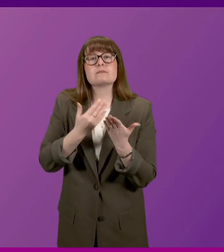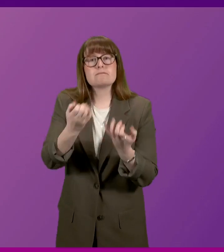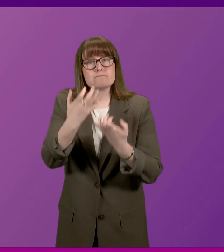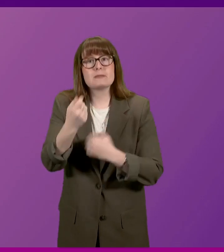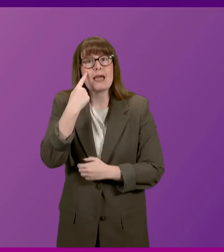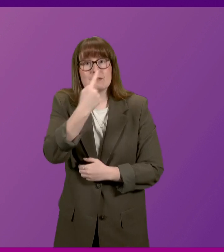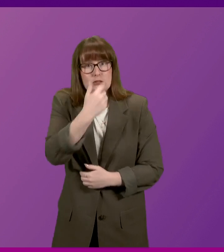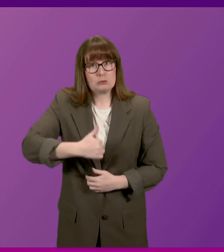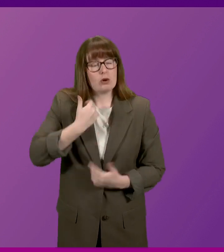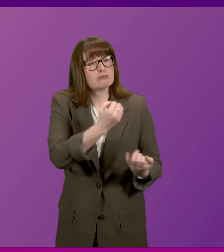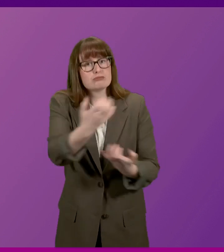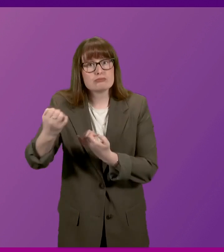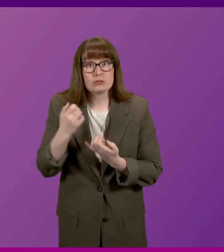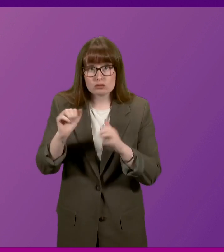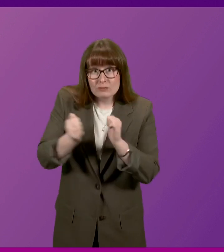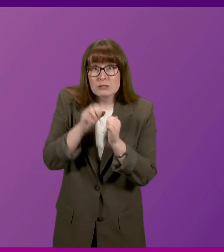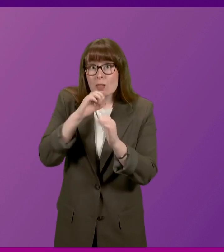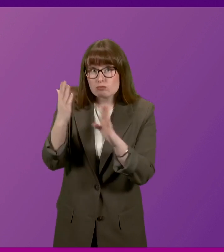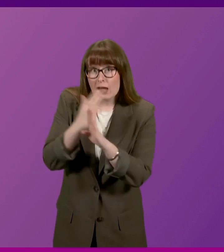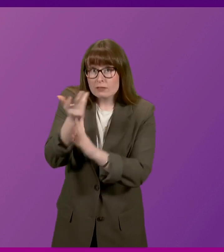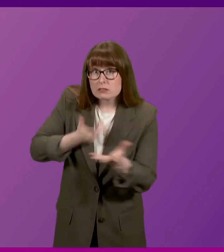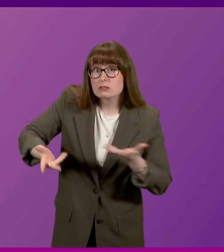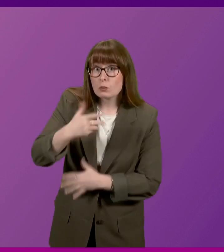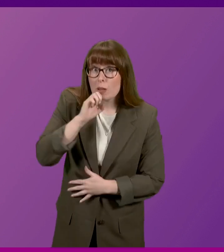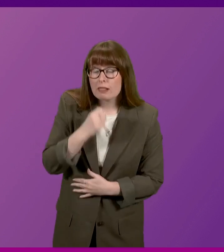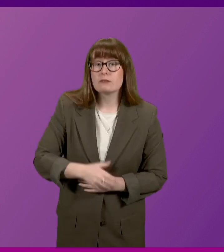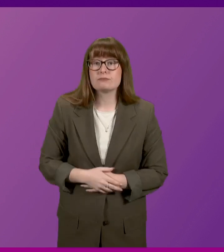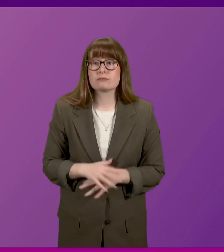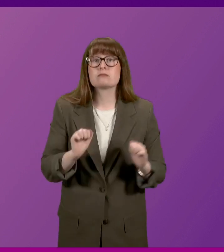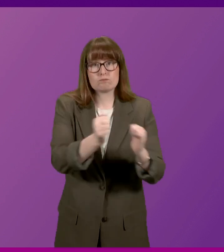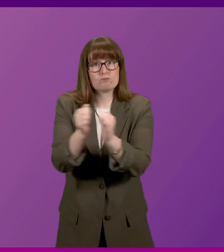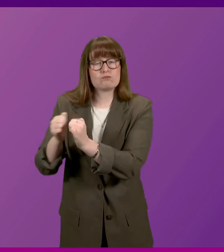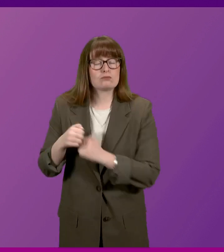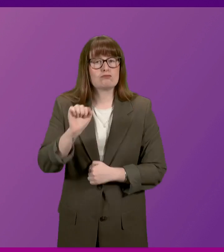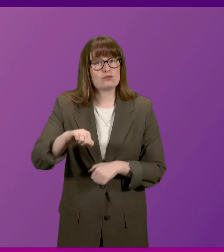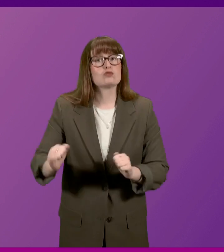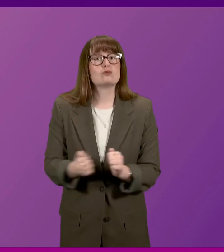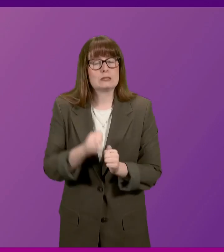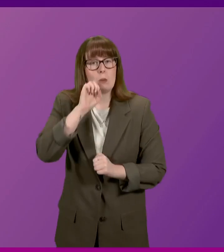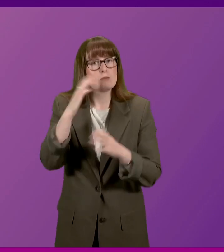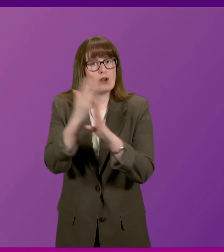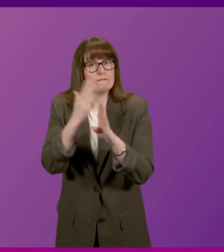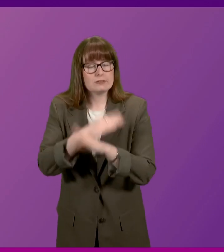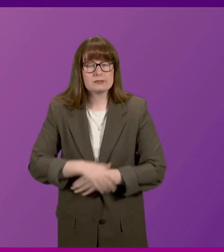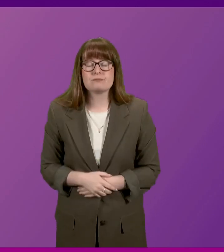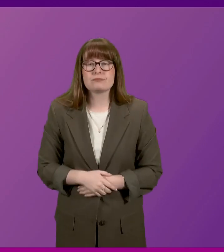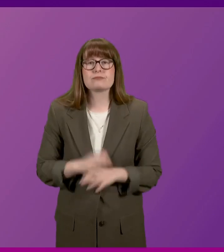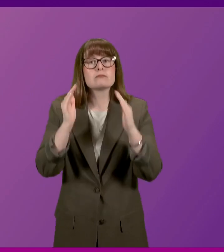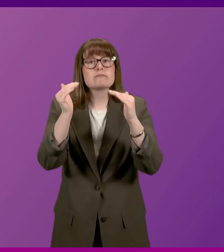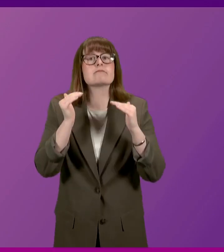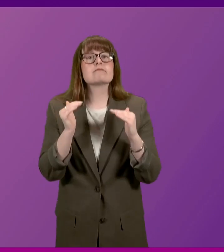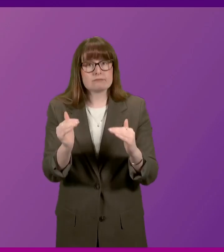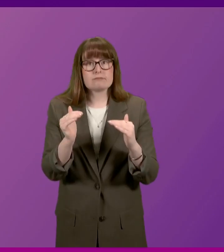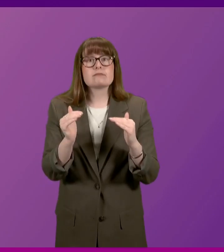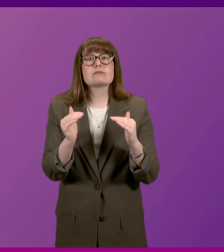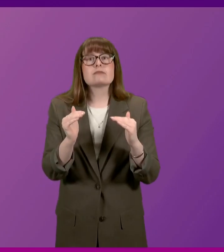this morning. Our members agreed to take this item in private. Yep, we are all agreed. Thank you. Our second agenda item